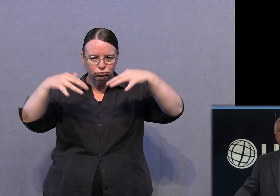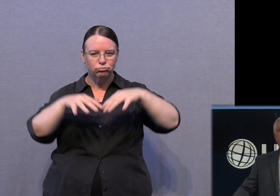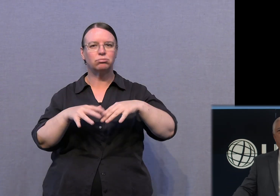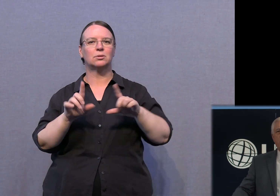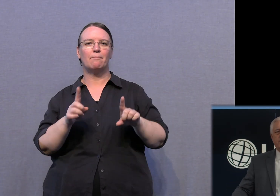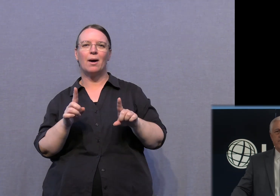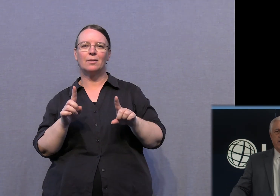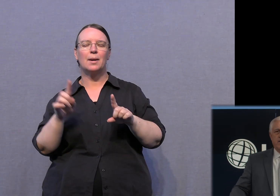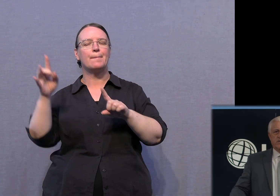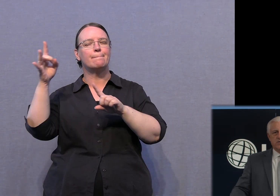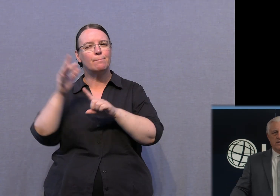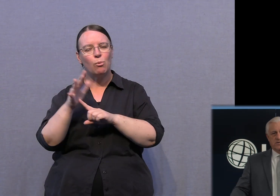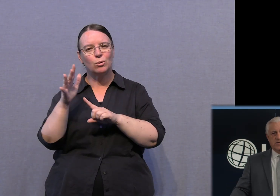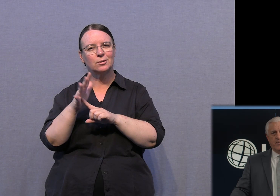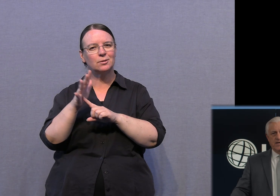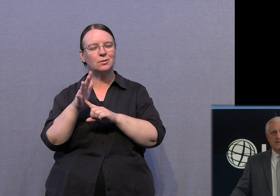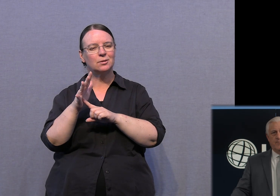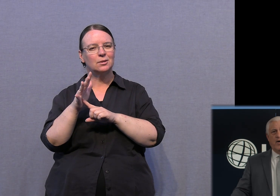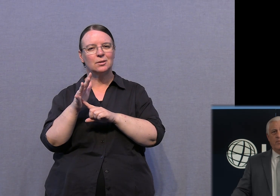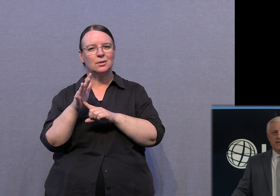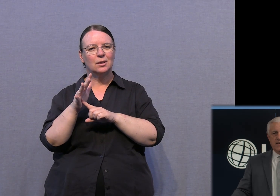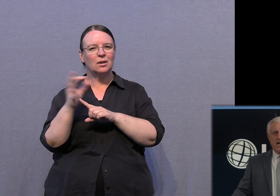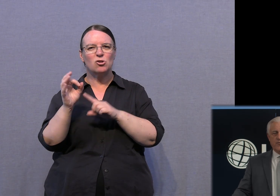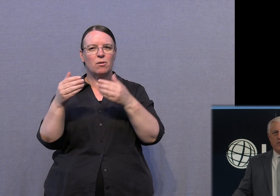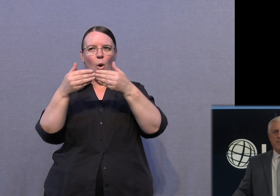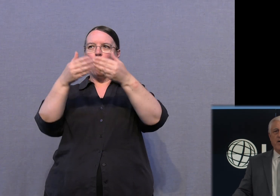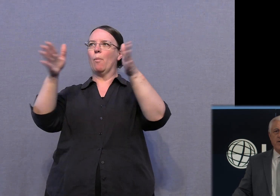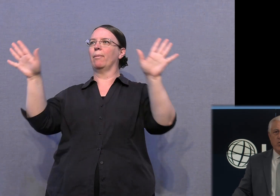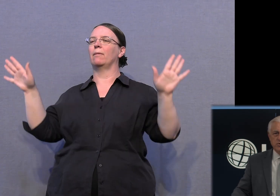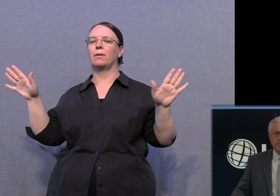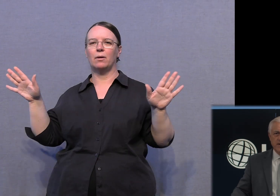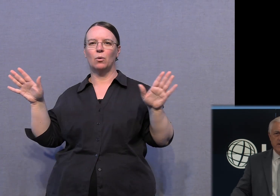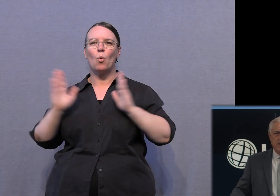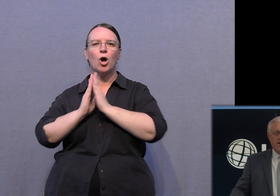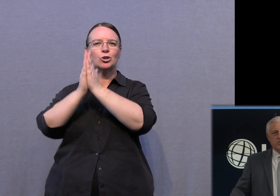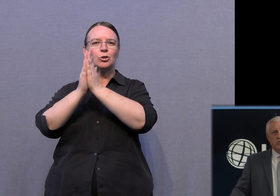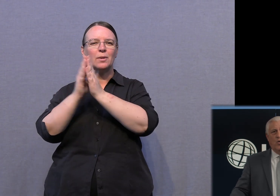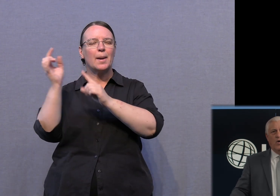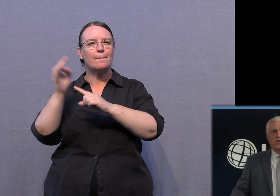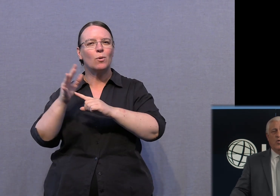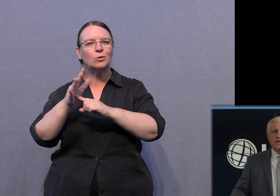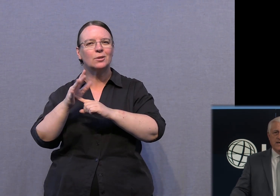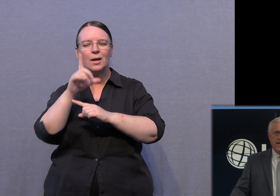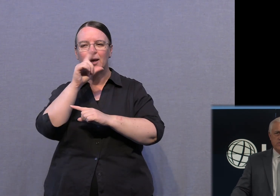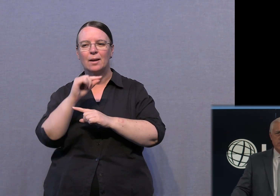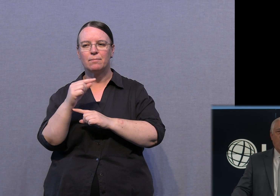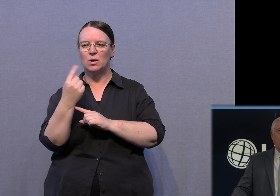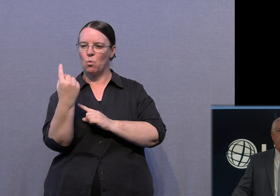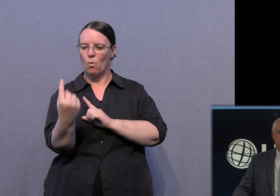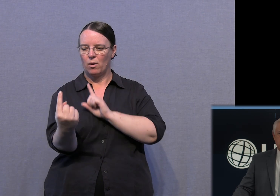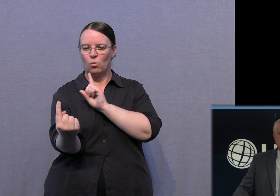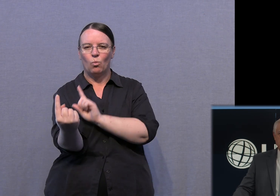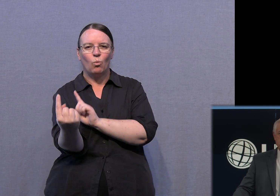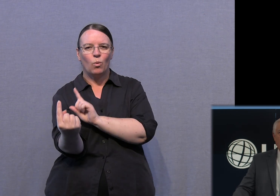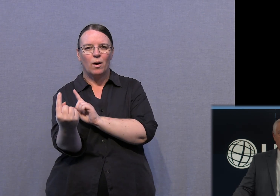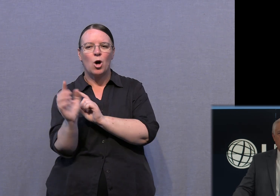also a component that's not simply in the public gathering or the public worship, but it's through the one-on-one connections, the home